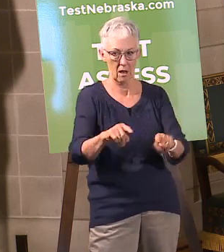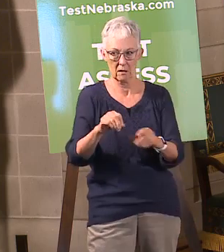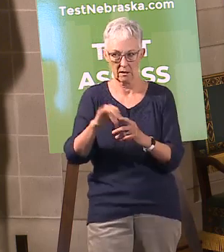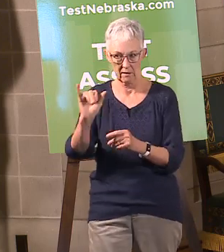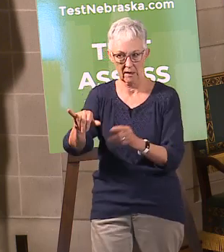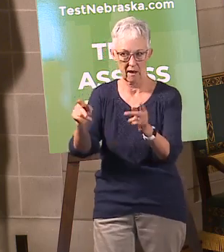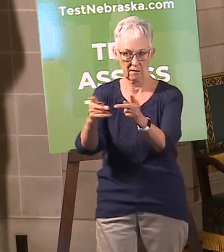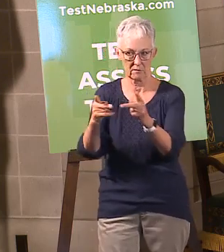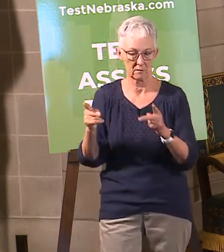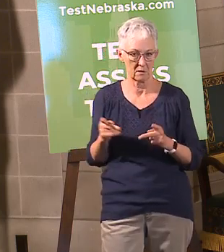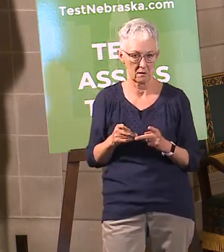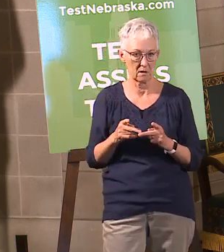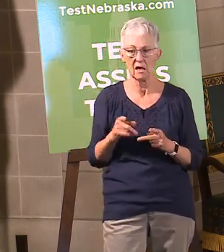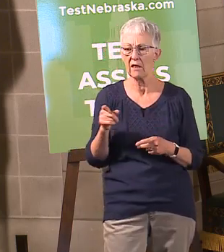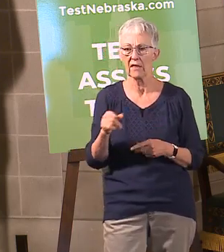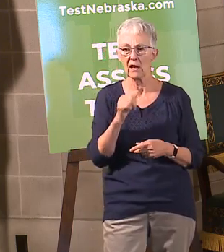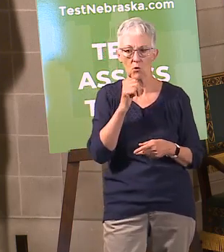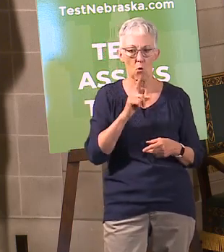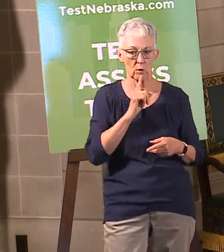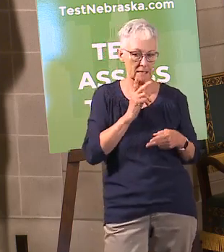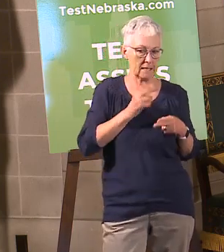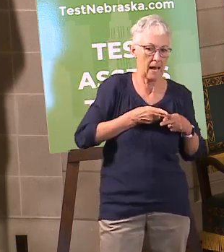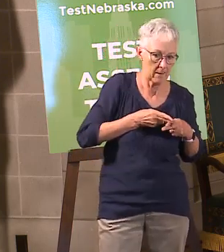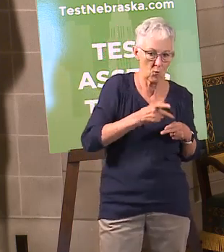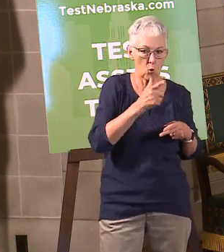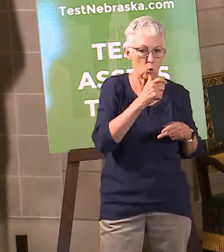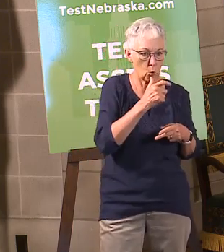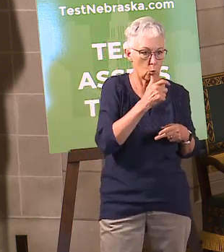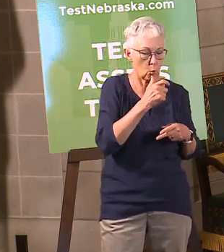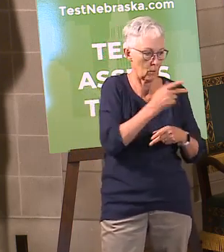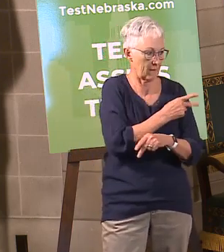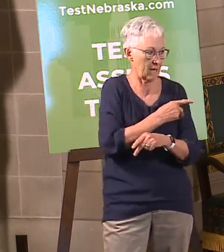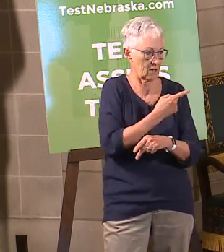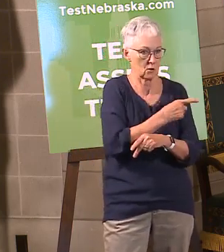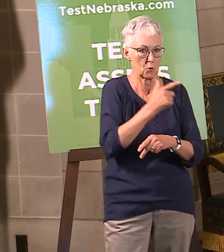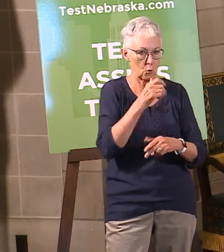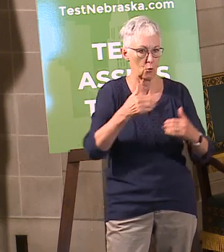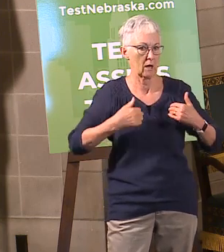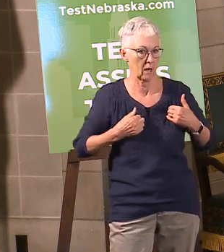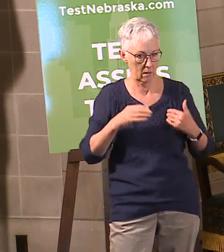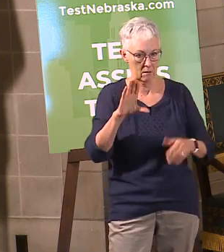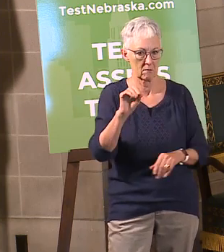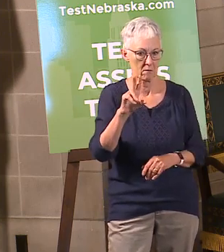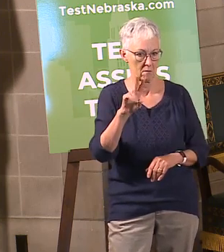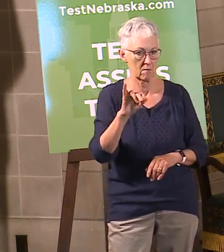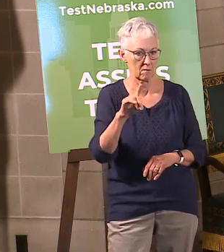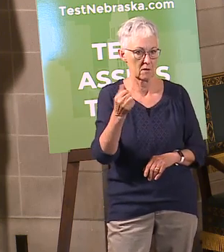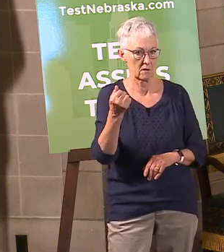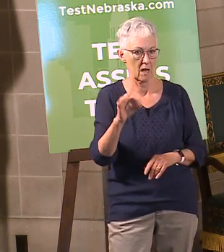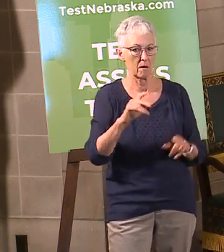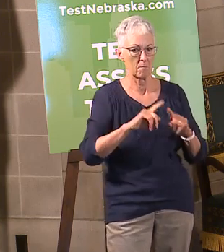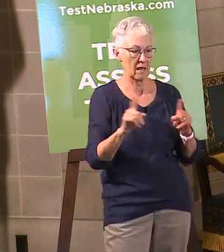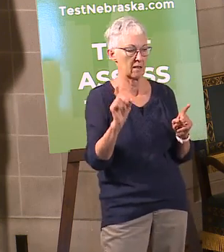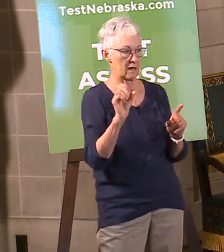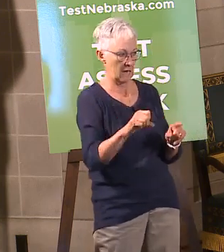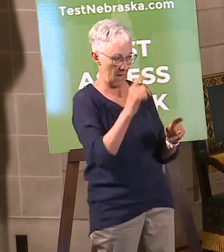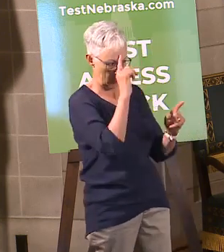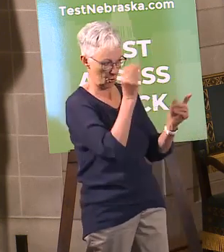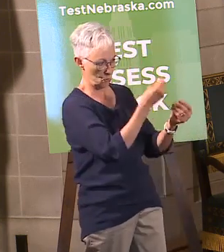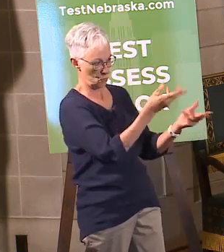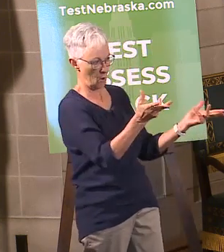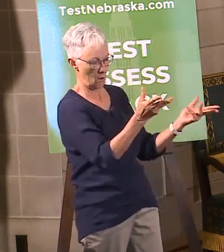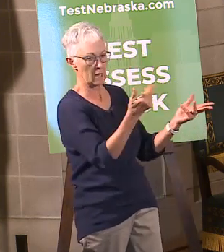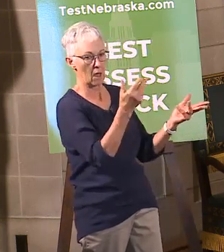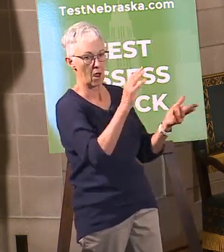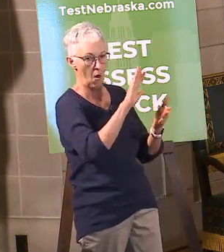by name, but they would be able to notify any families who have residents in a facility of what is going